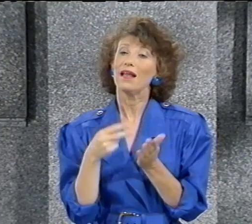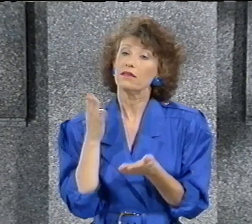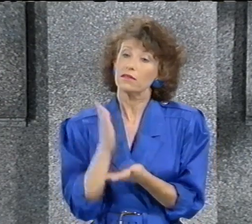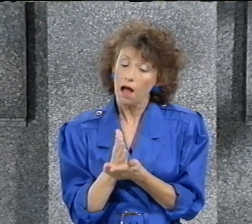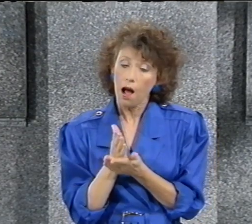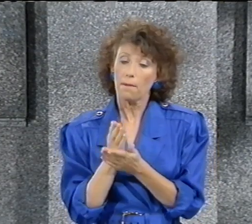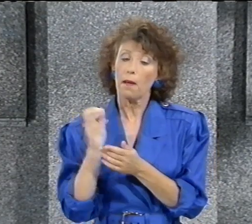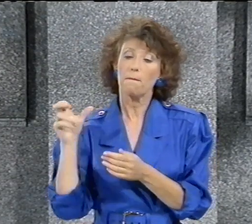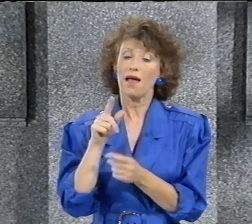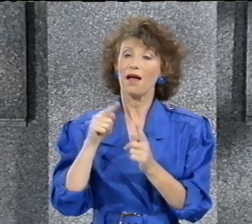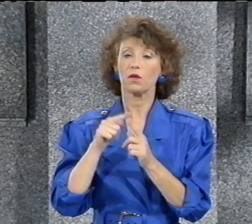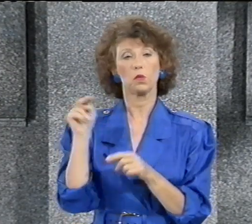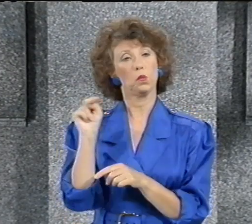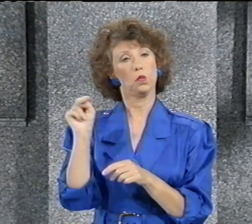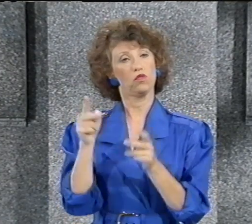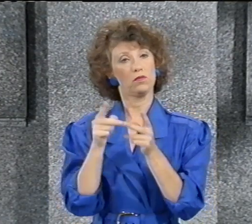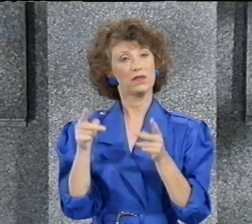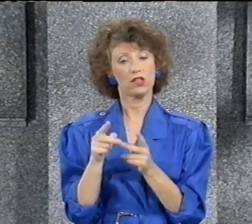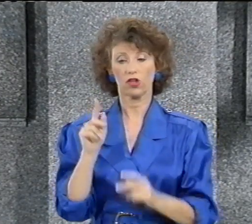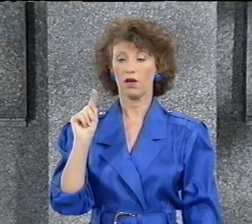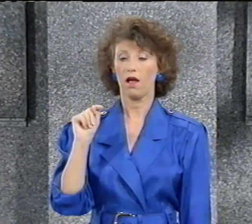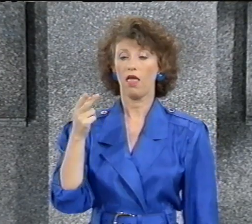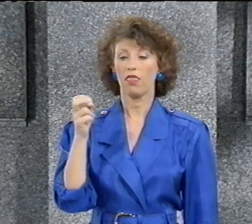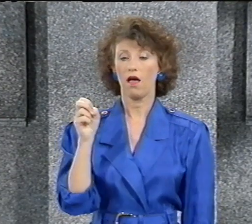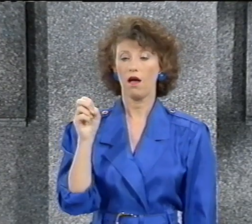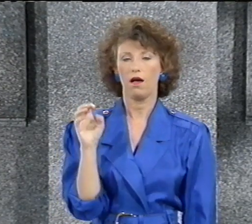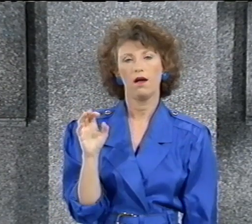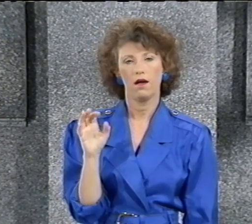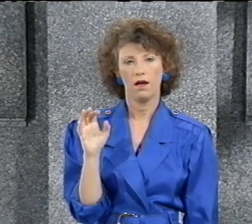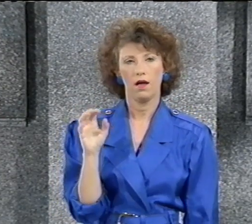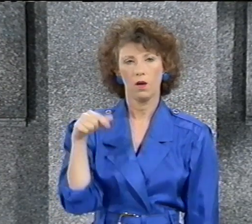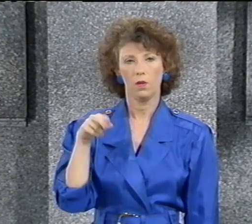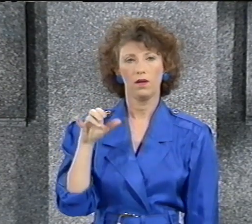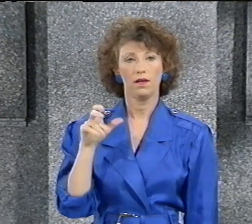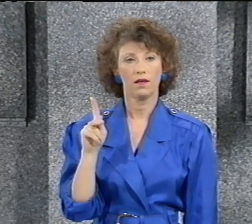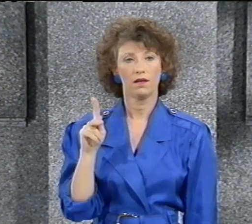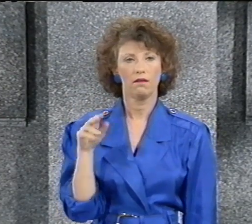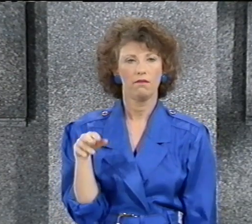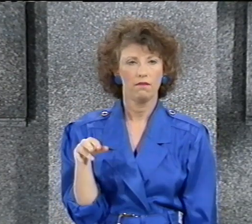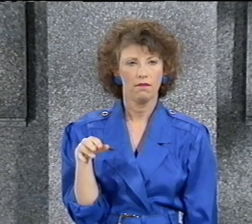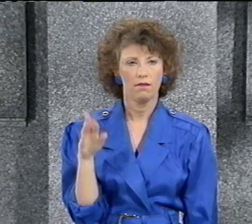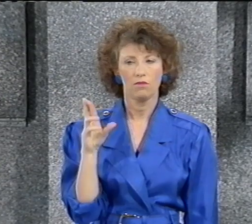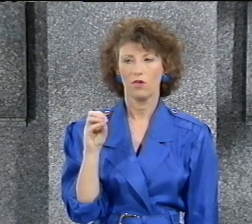Or do we go back to a neutral position between each word like this?